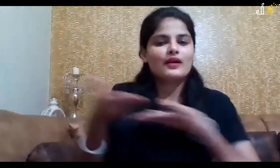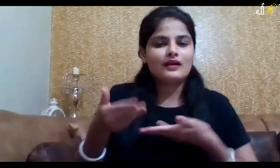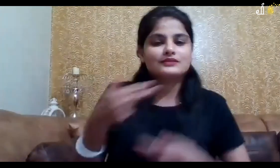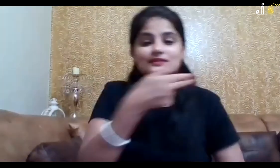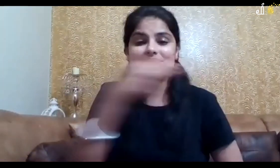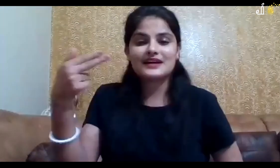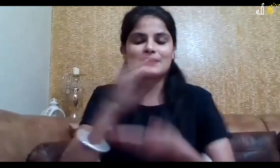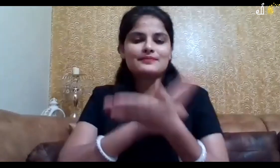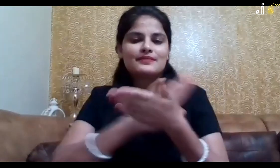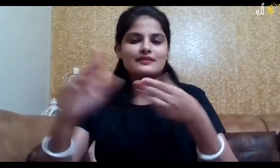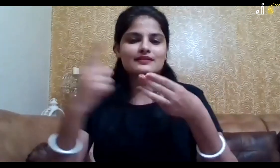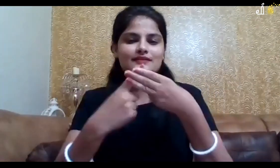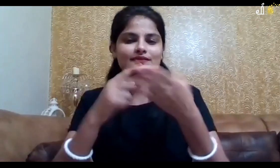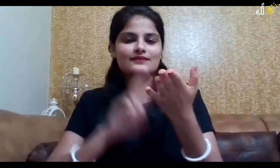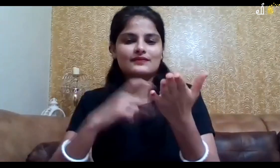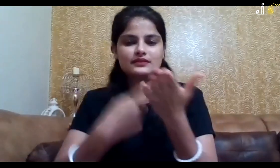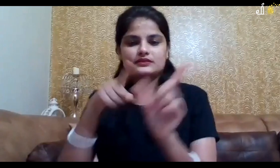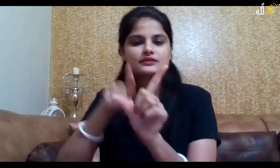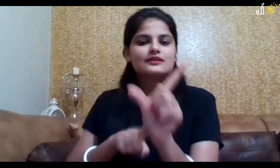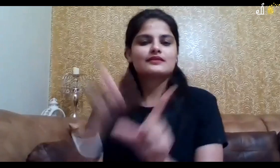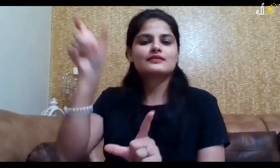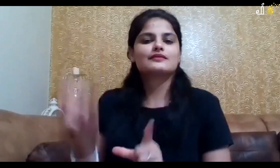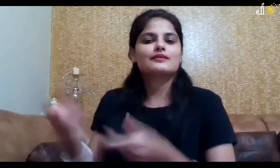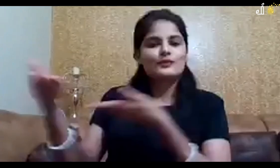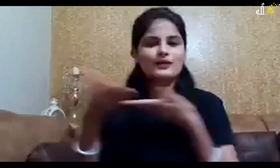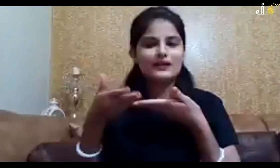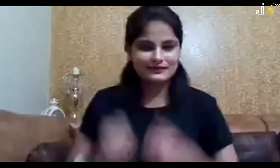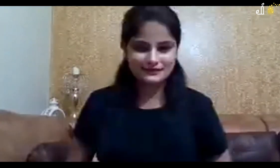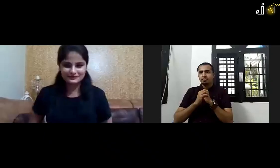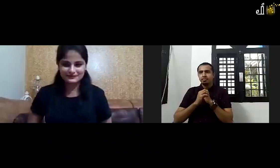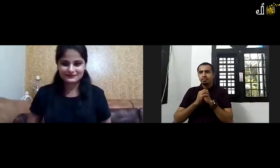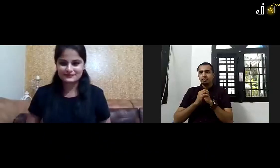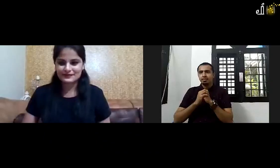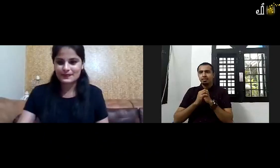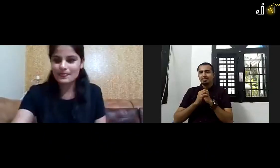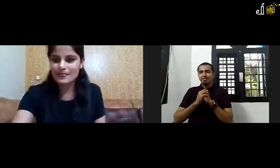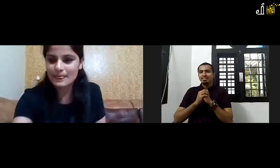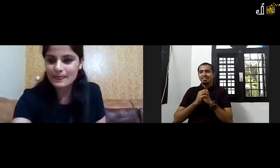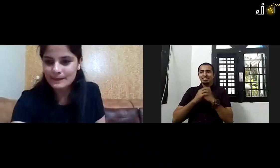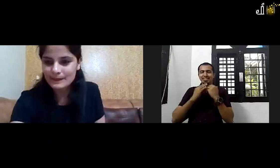All right. So, our next presenter is Henry.